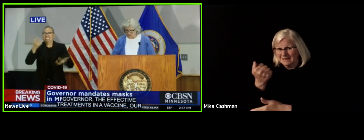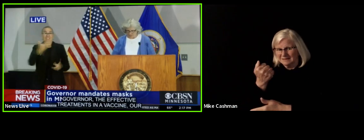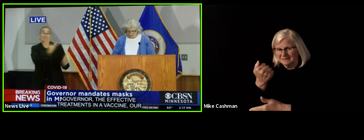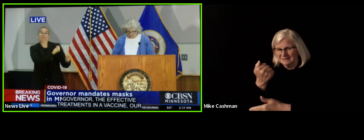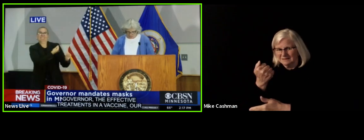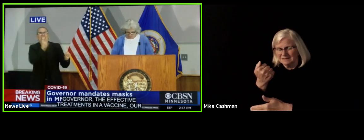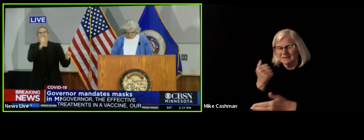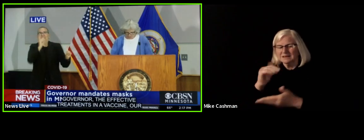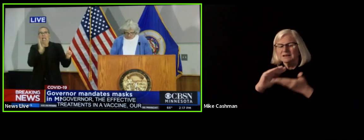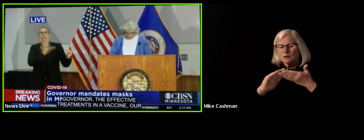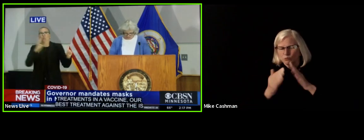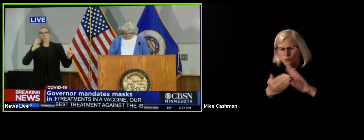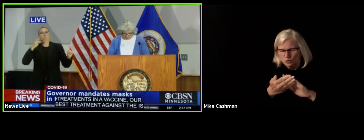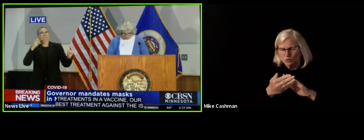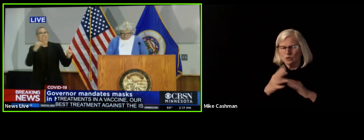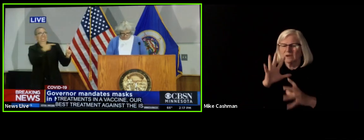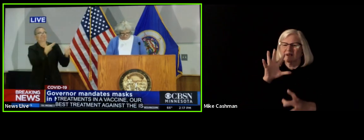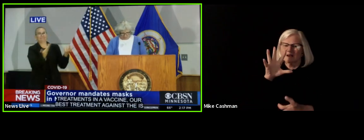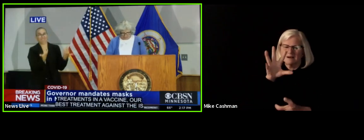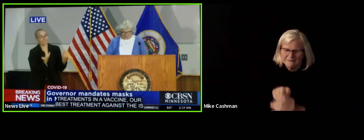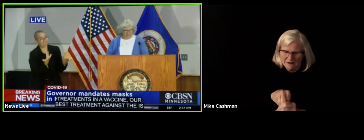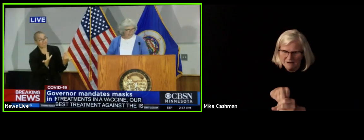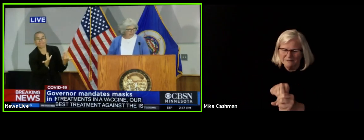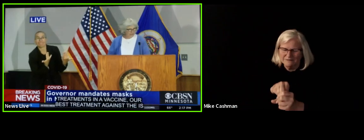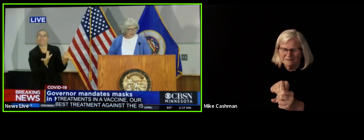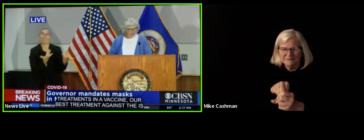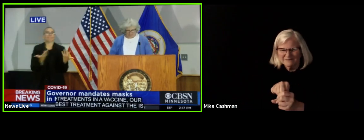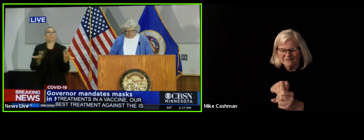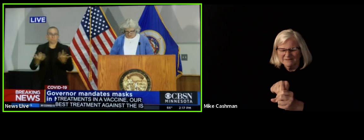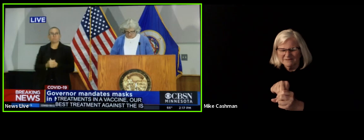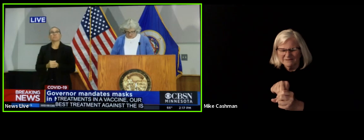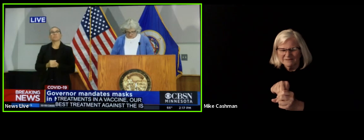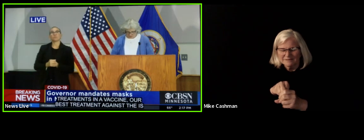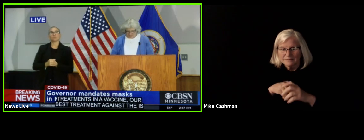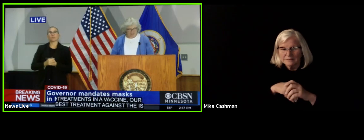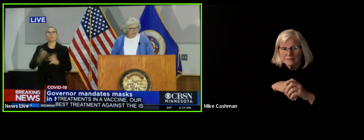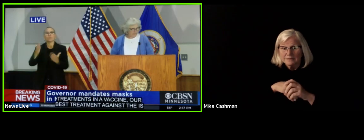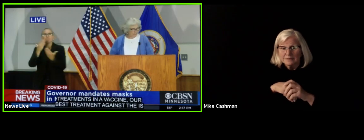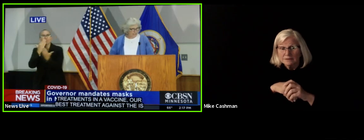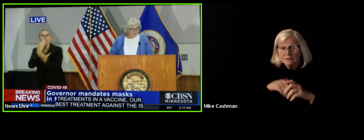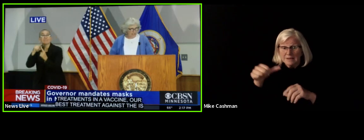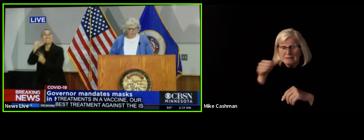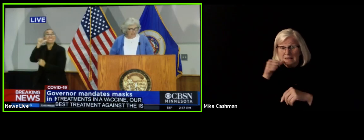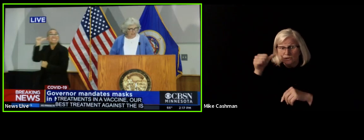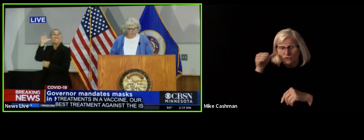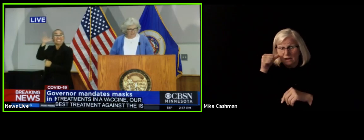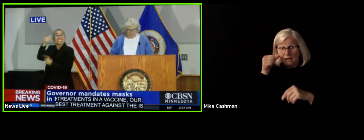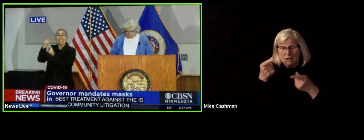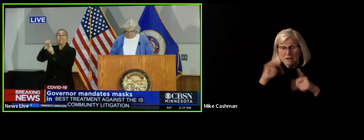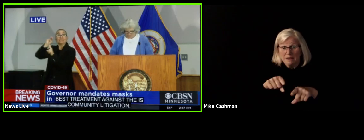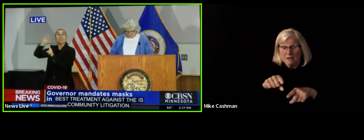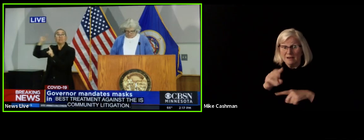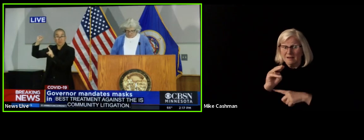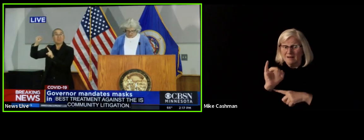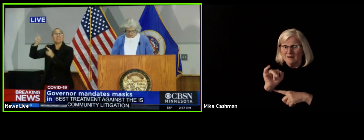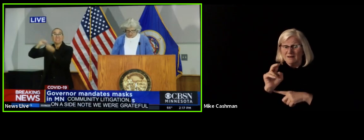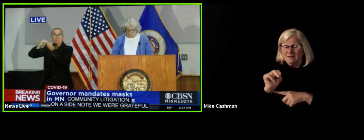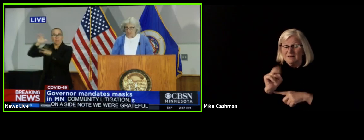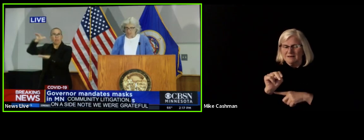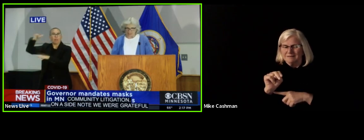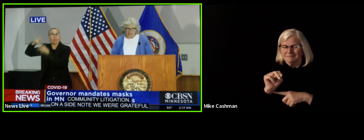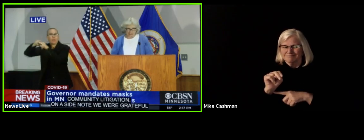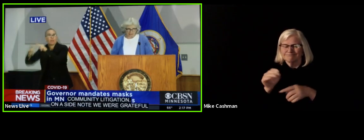information. A quick side note, we were gratified yesterday that Minnesota is on the right track when it comes to having the information